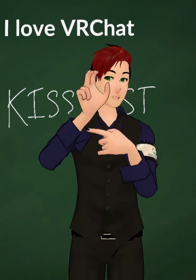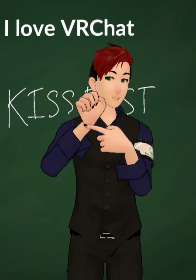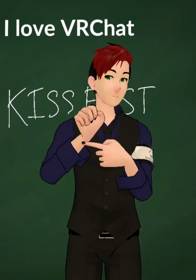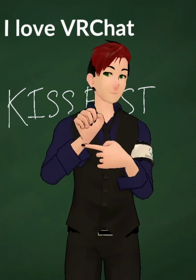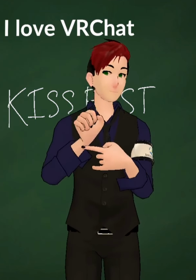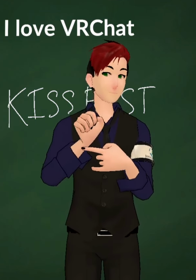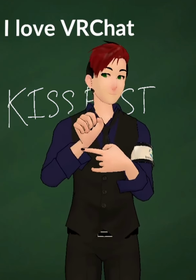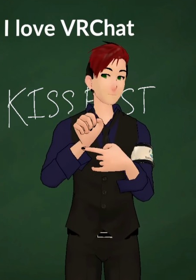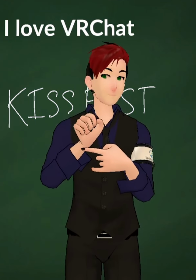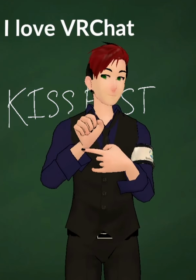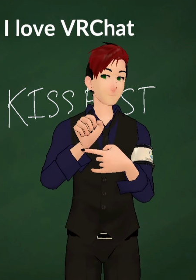love.